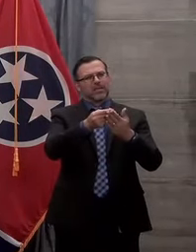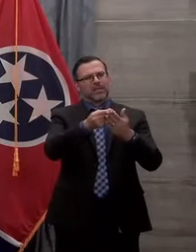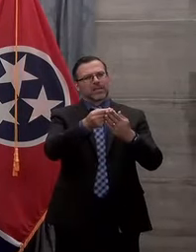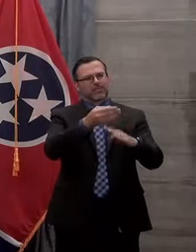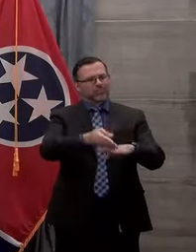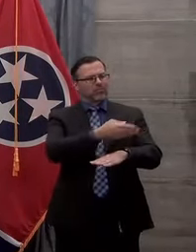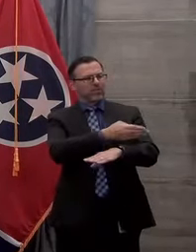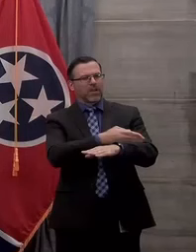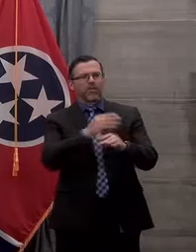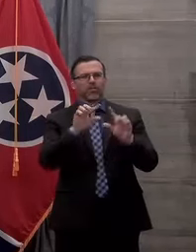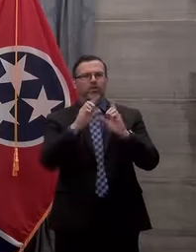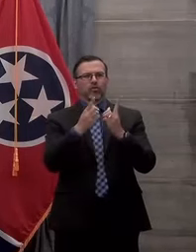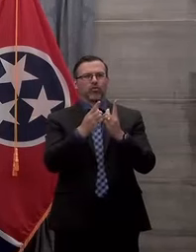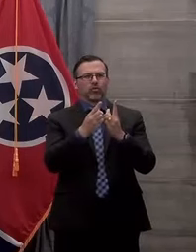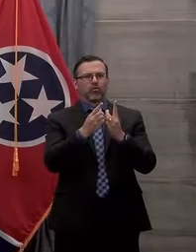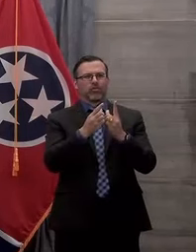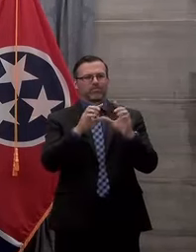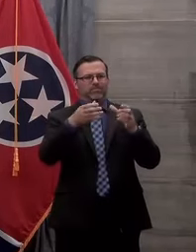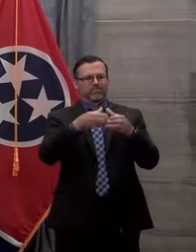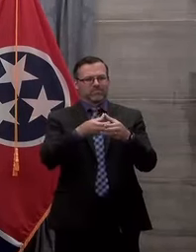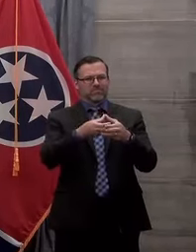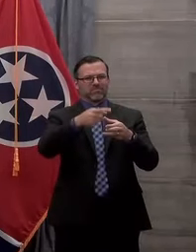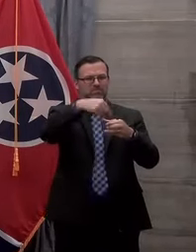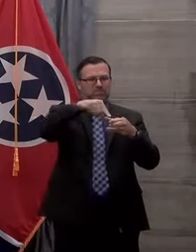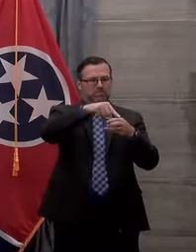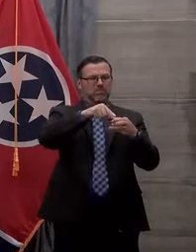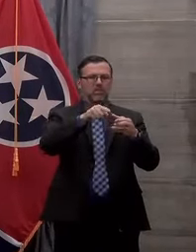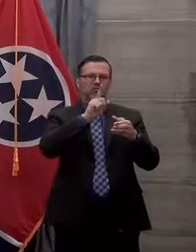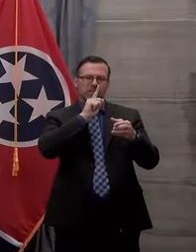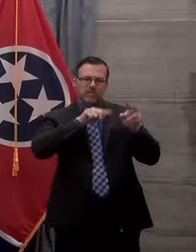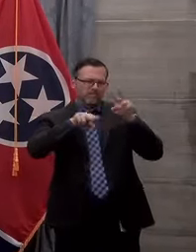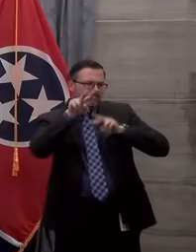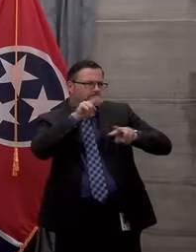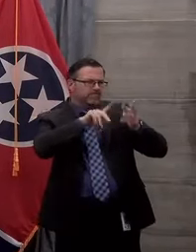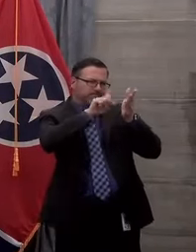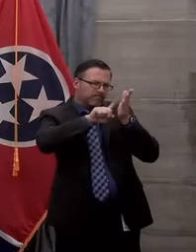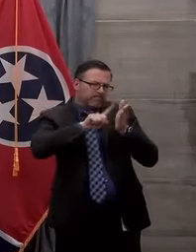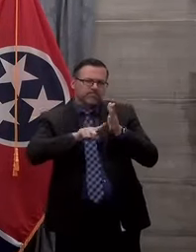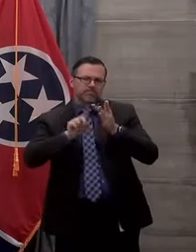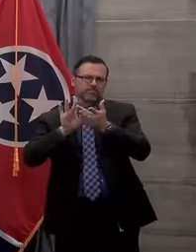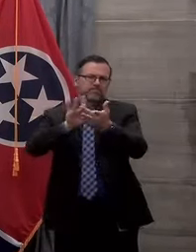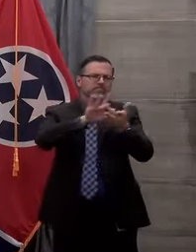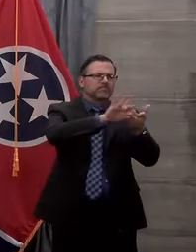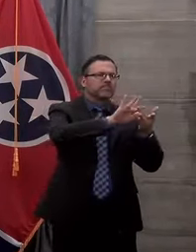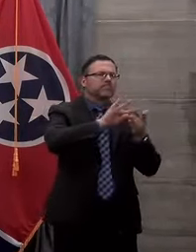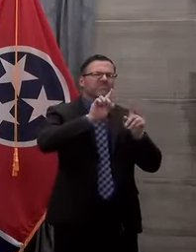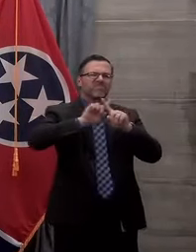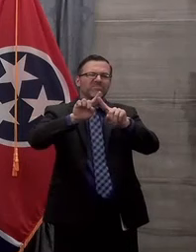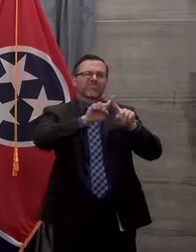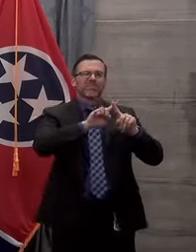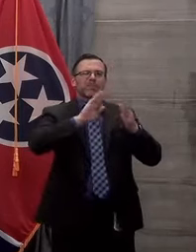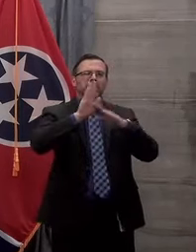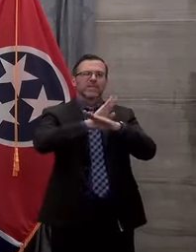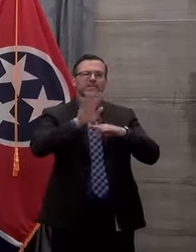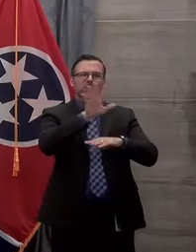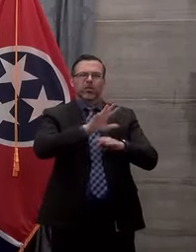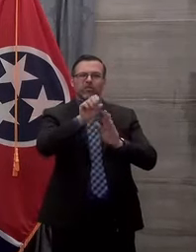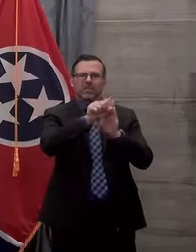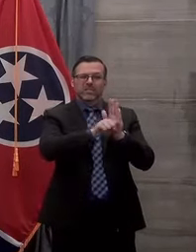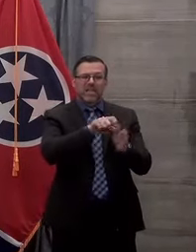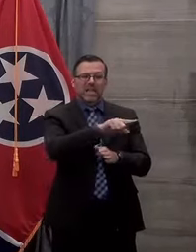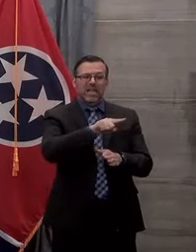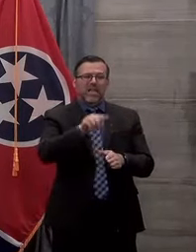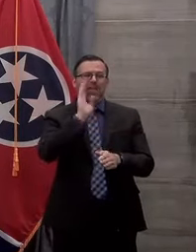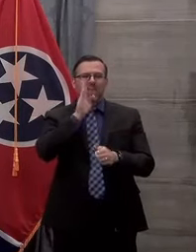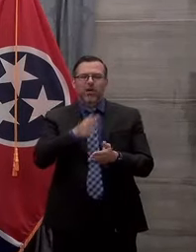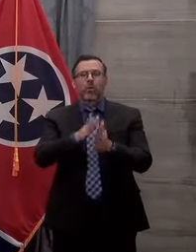tracking recovery, and part of the way they do that is by communicating with businesses across the state. So they survey a number of businesses